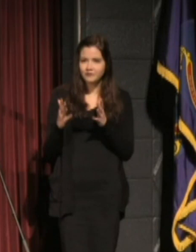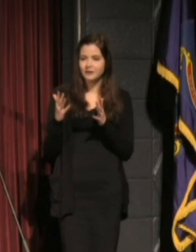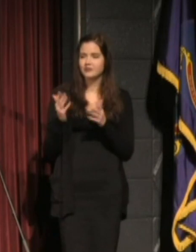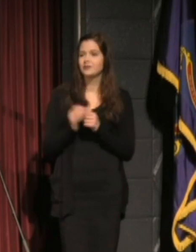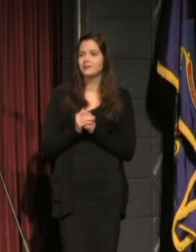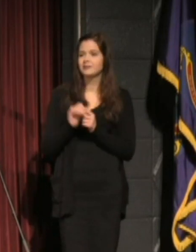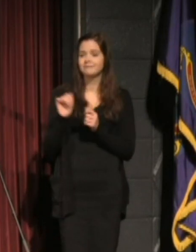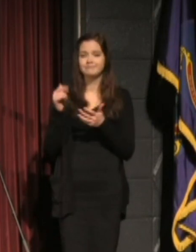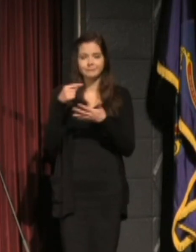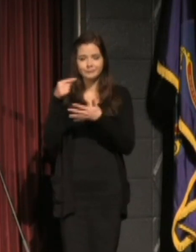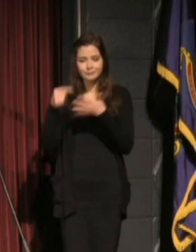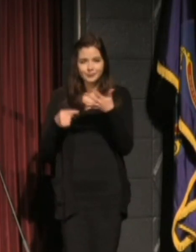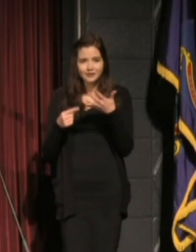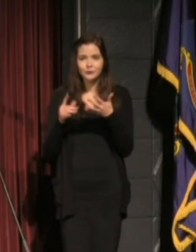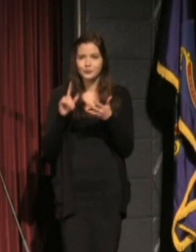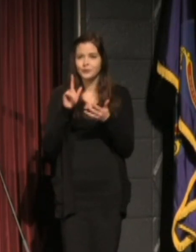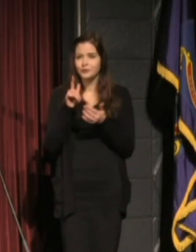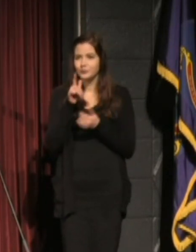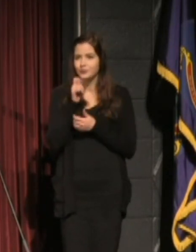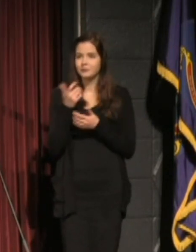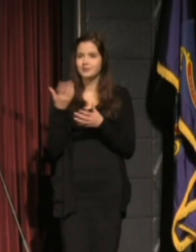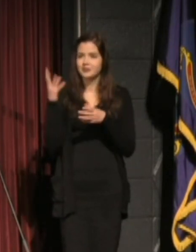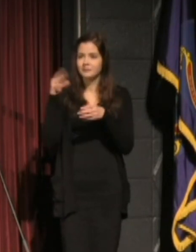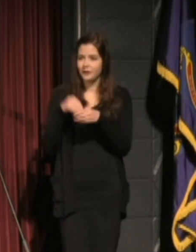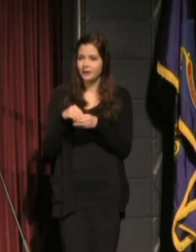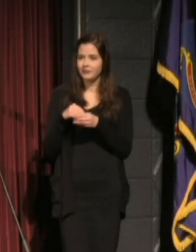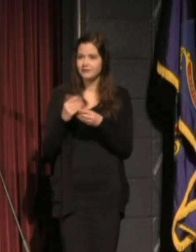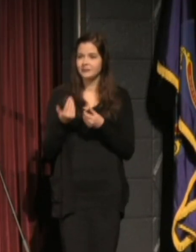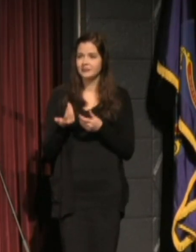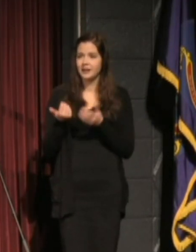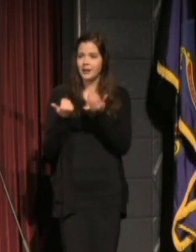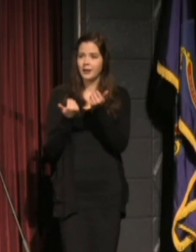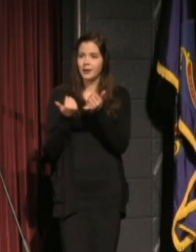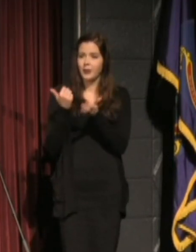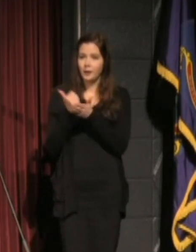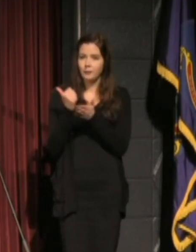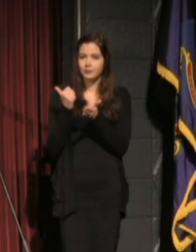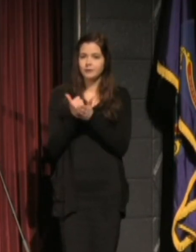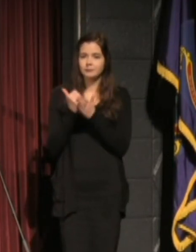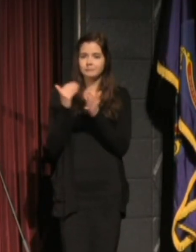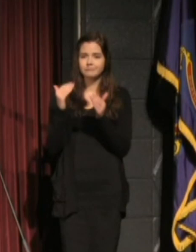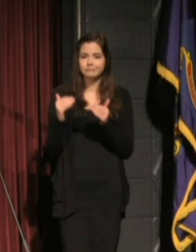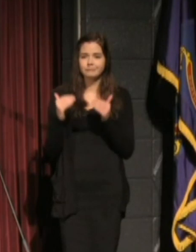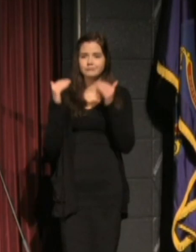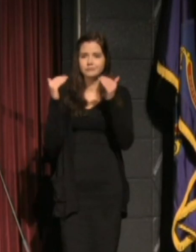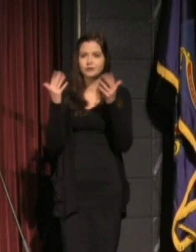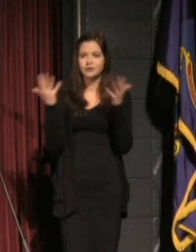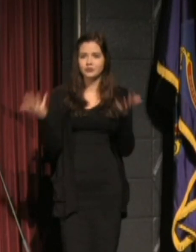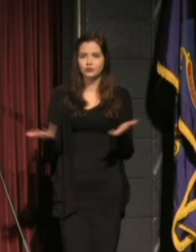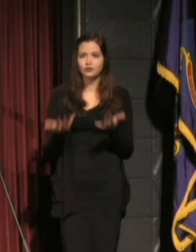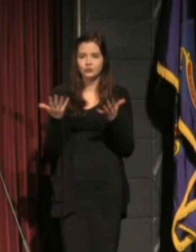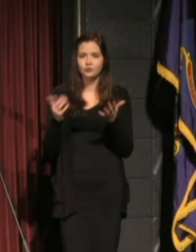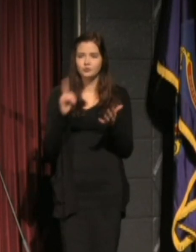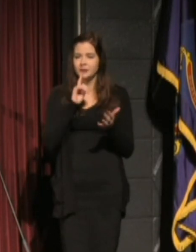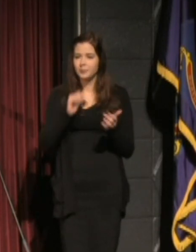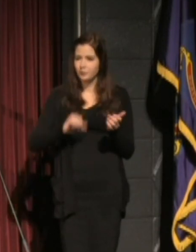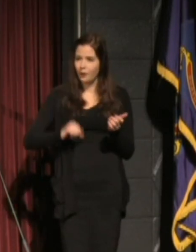many others who have fulfilled a role in helping you reach this moment are also very proud of